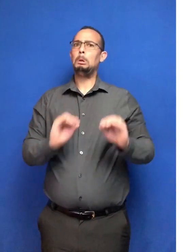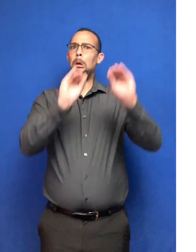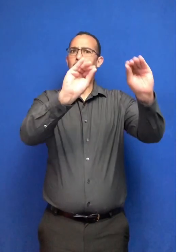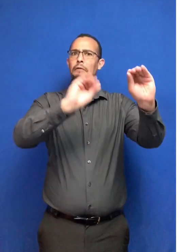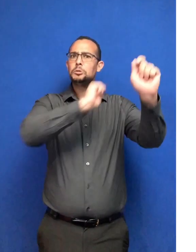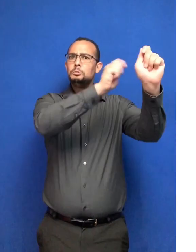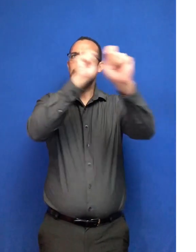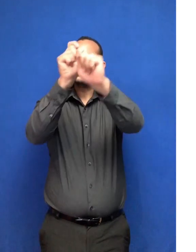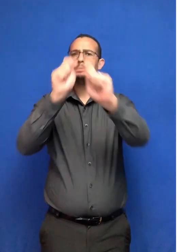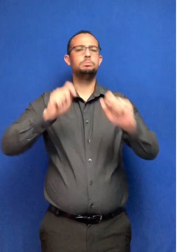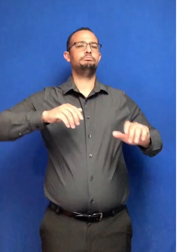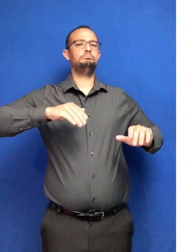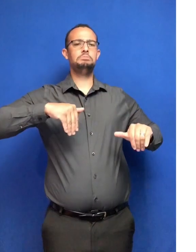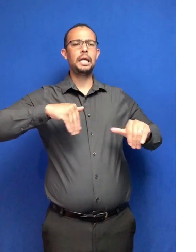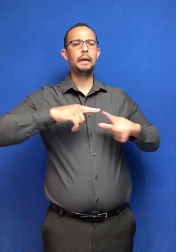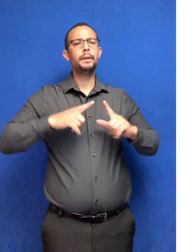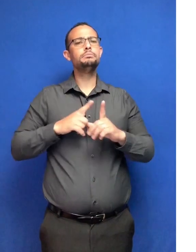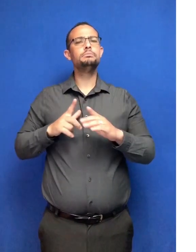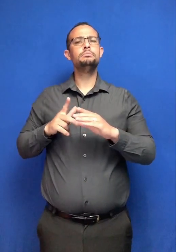just put them in place.